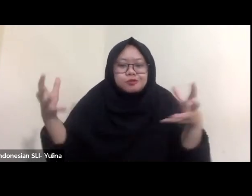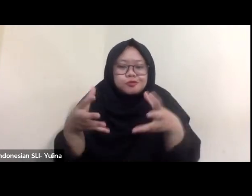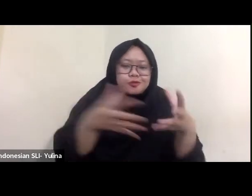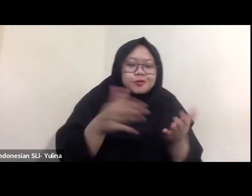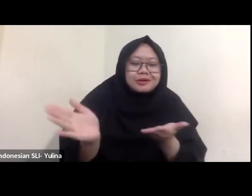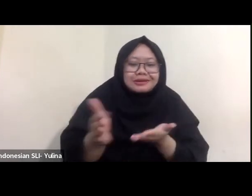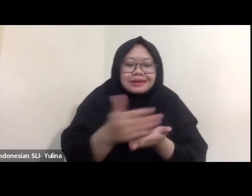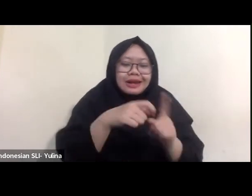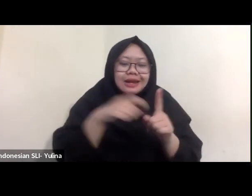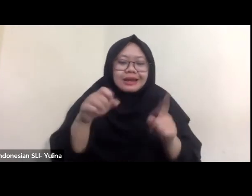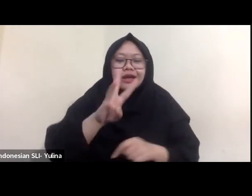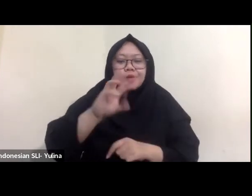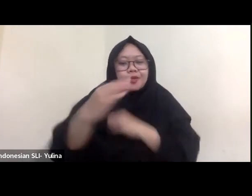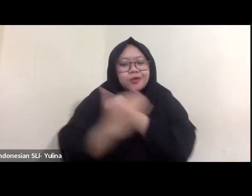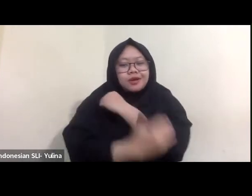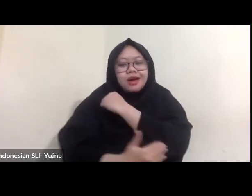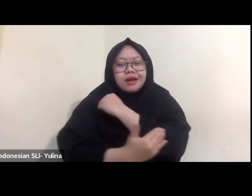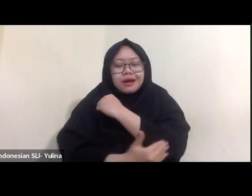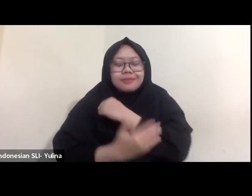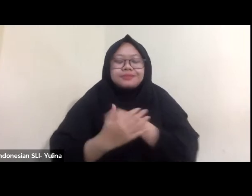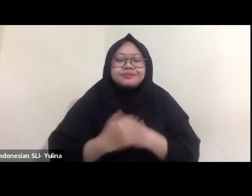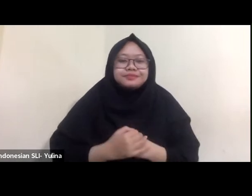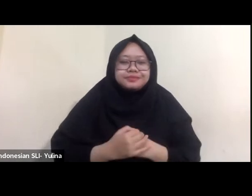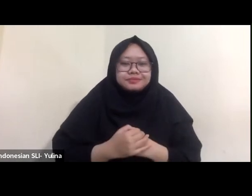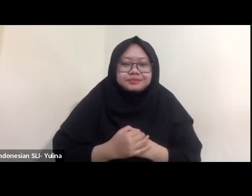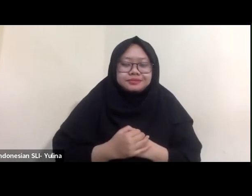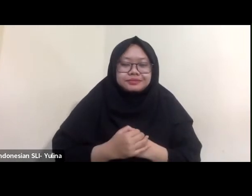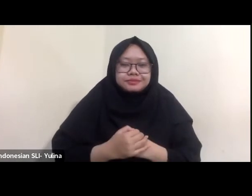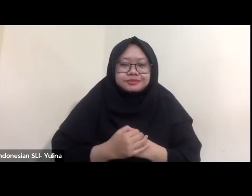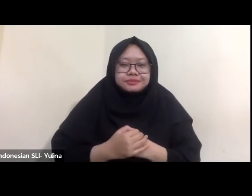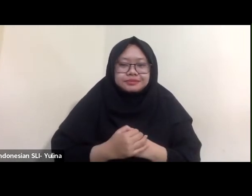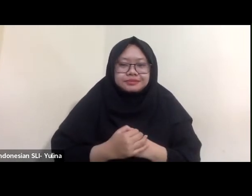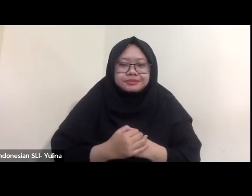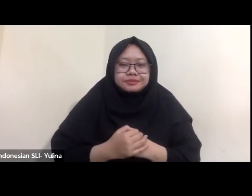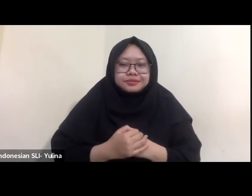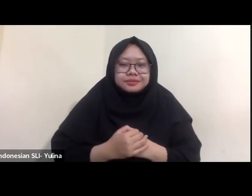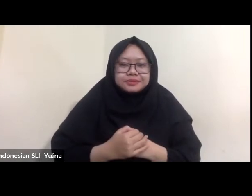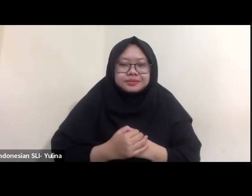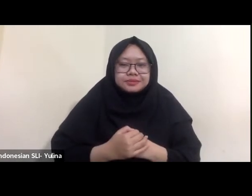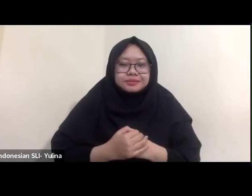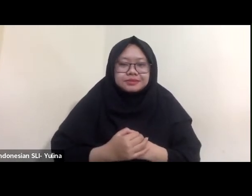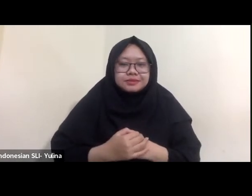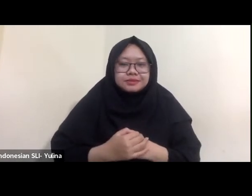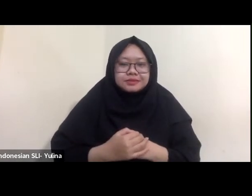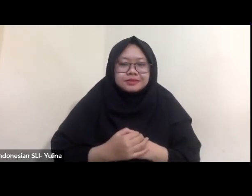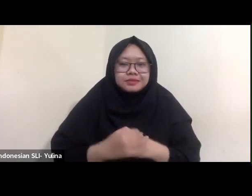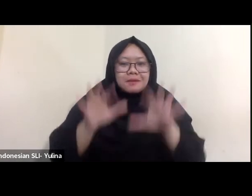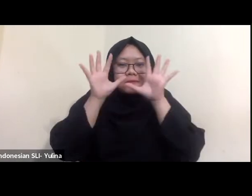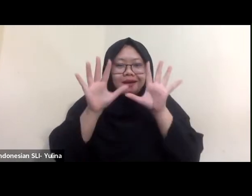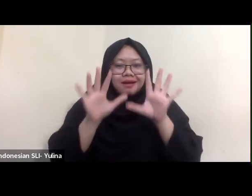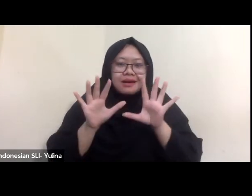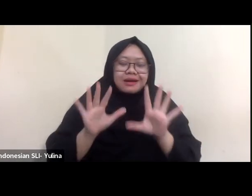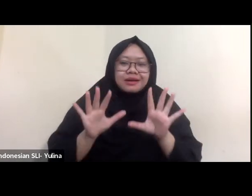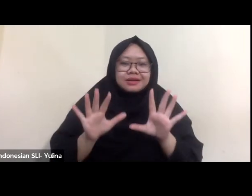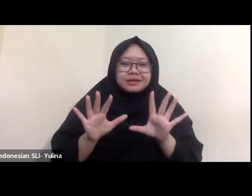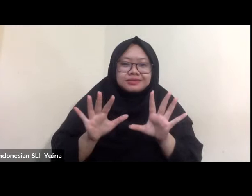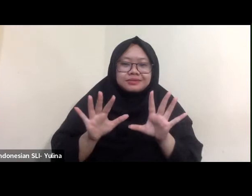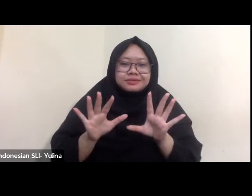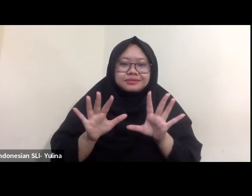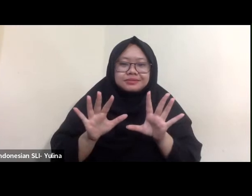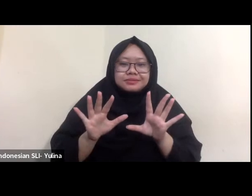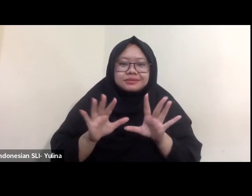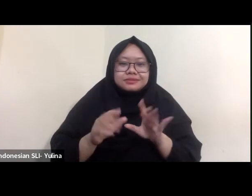and the broad number of participation, we aim to ensure the inclusion of all civil society